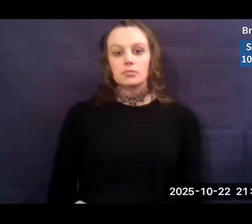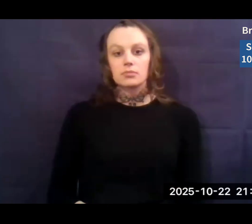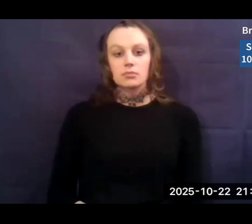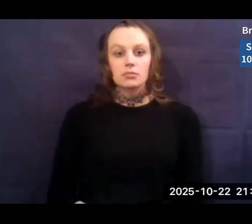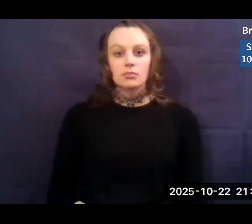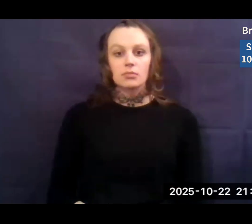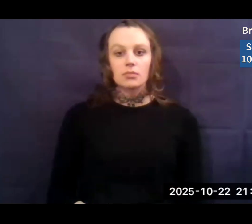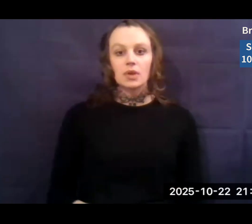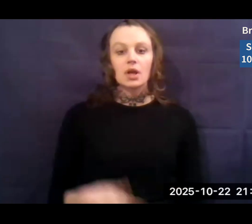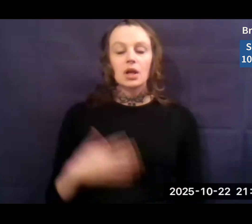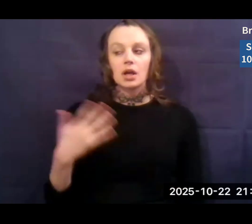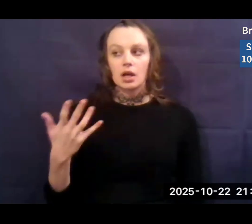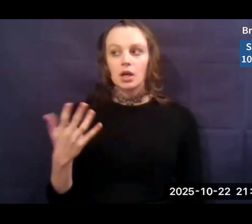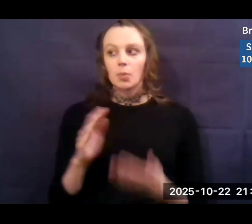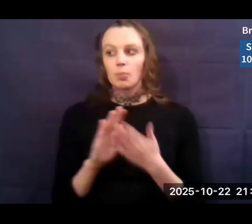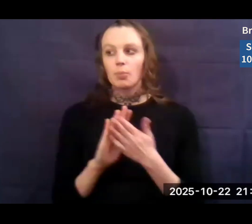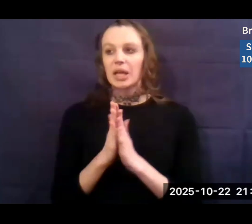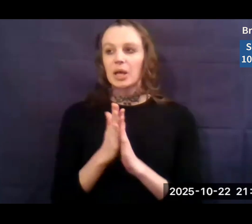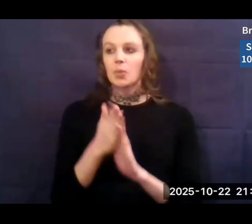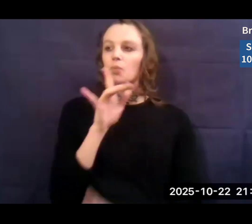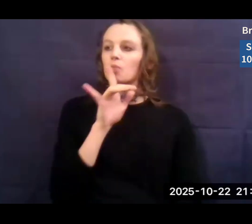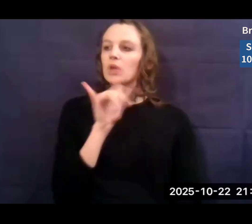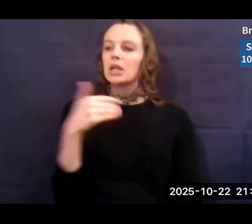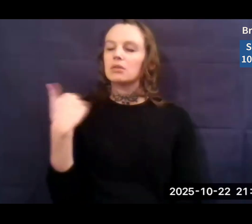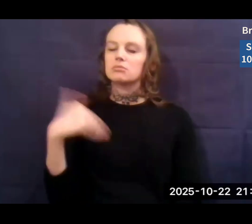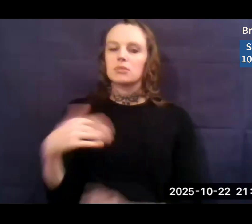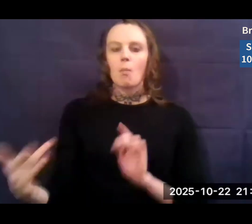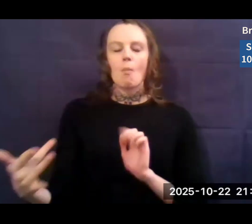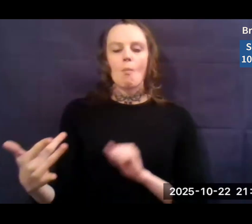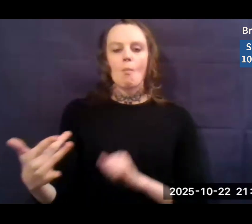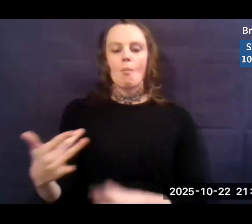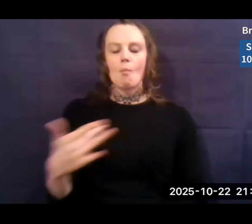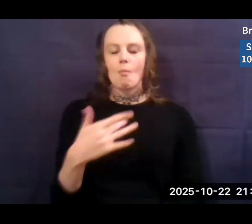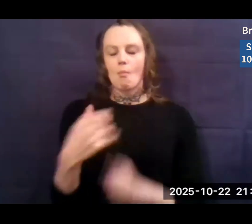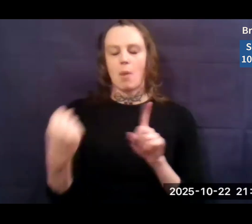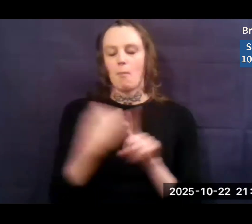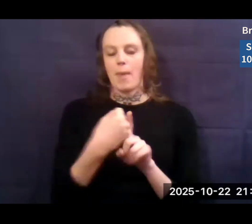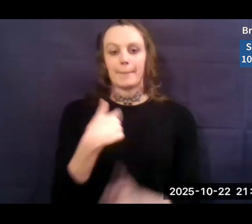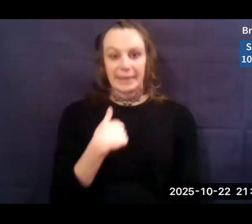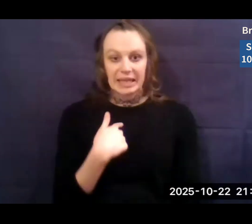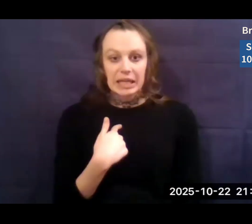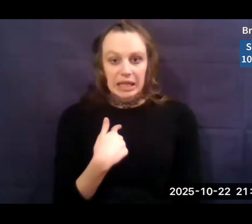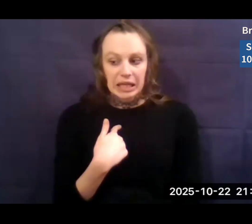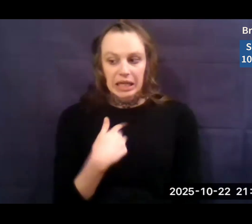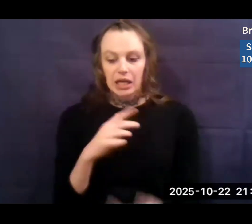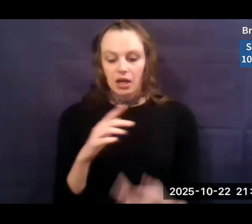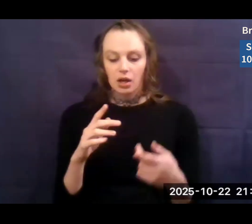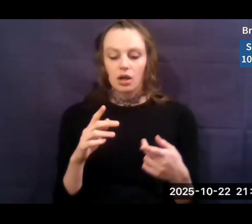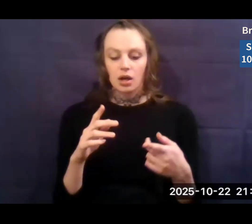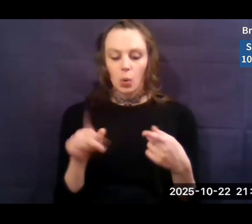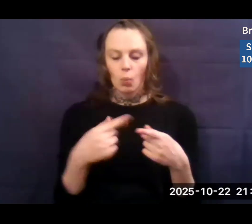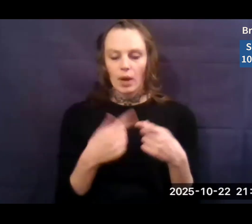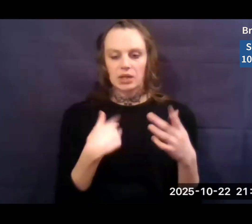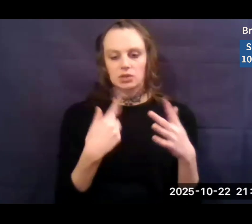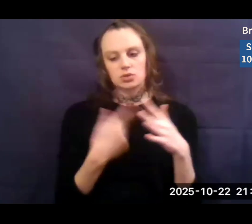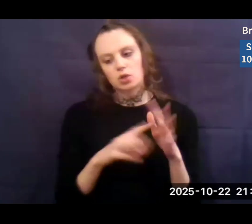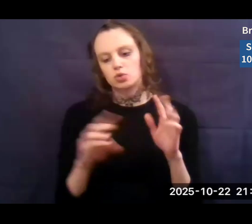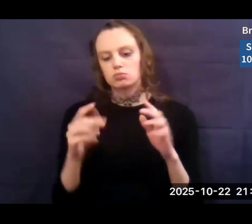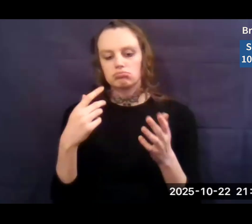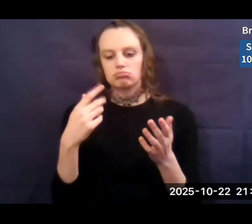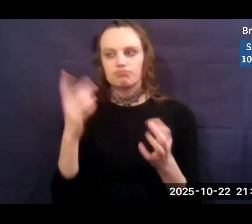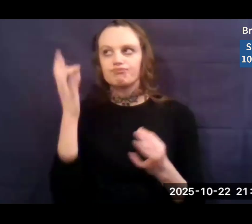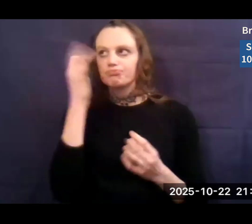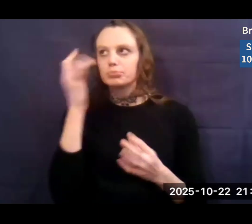where it got really powerful for me when I started looking at traditions was